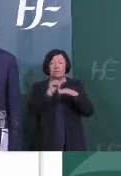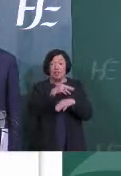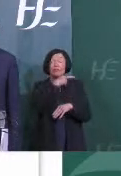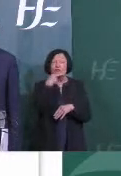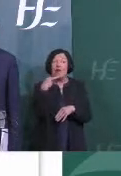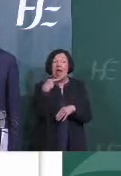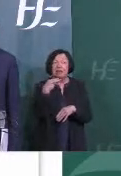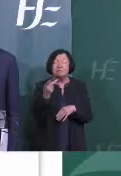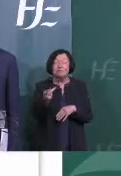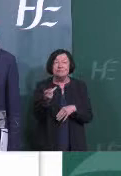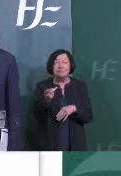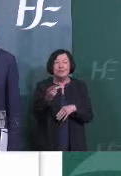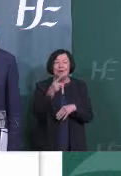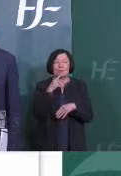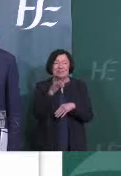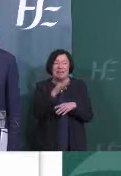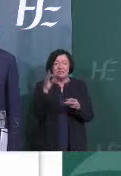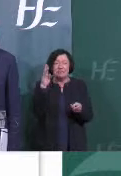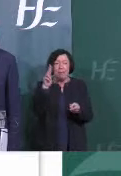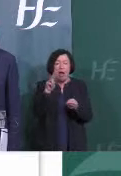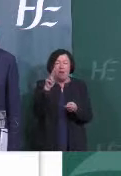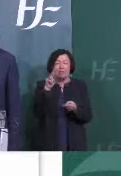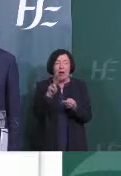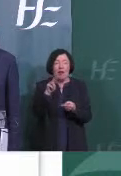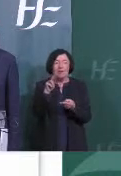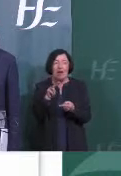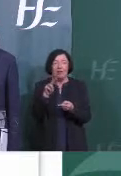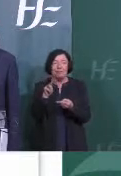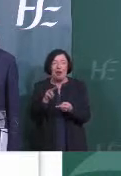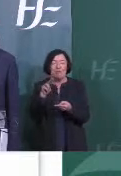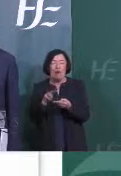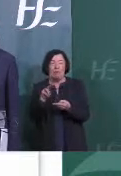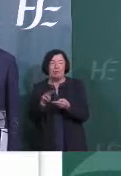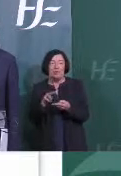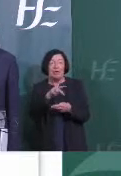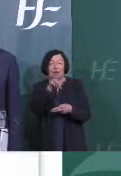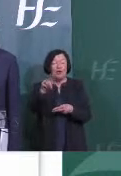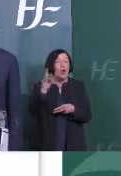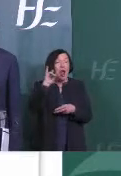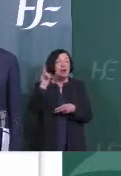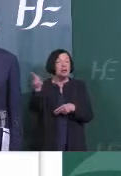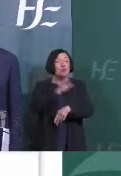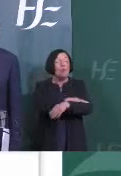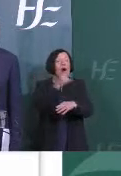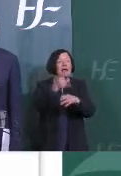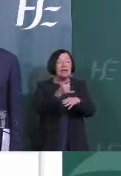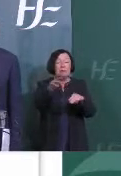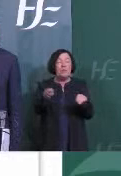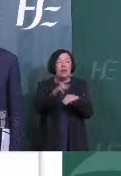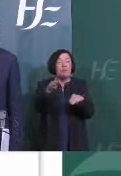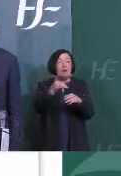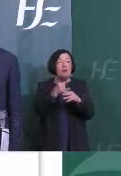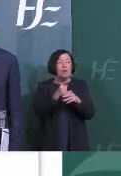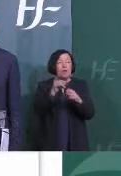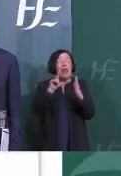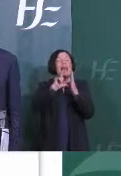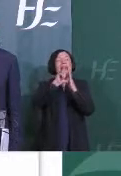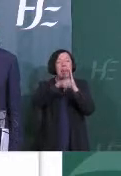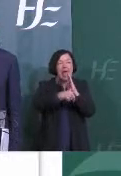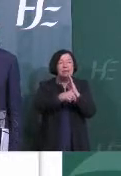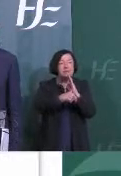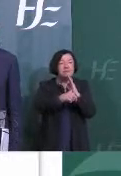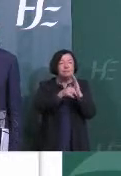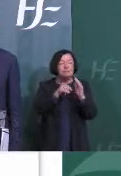want, but it's getting smaller all the time. And as you've heard in the walk-ins, we're picking up people who are perhaps late